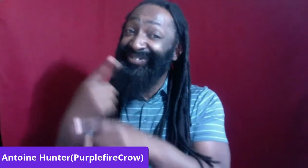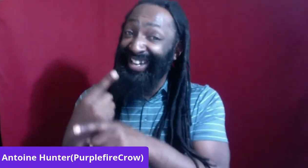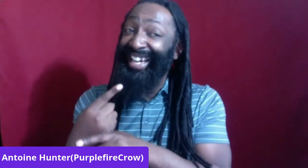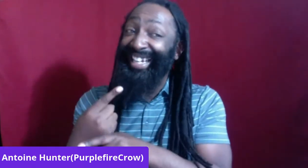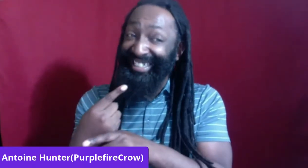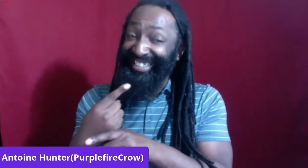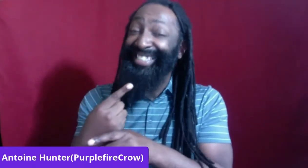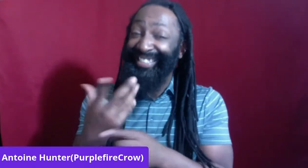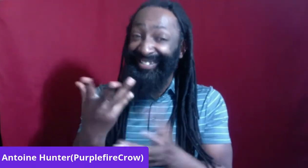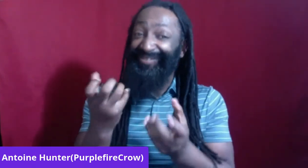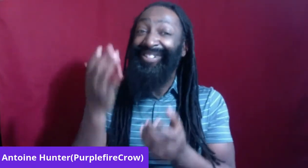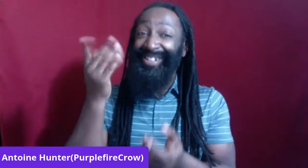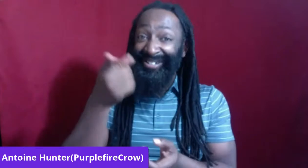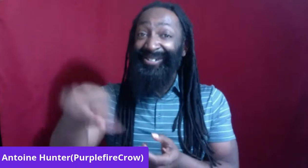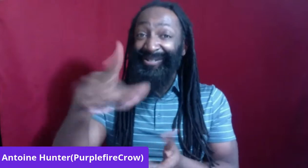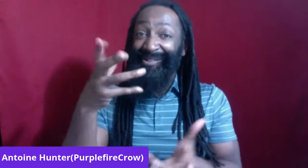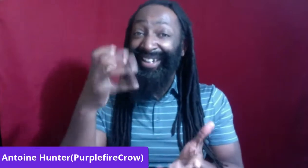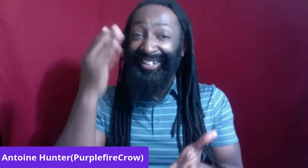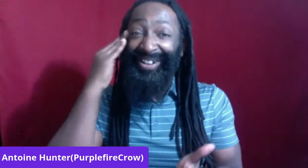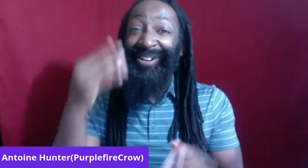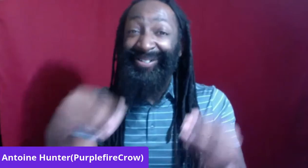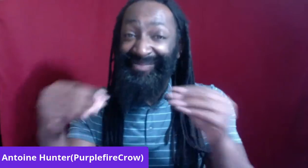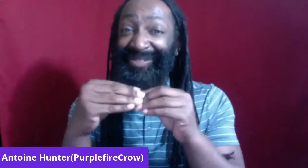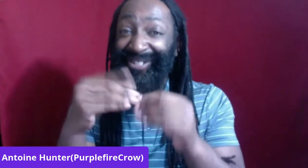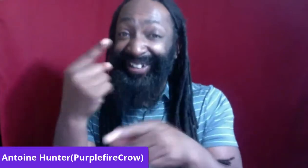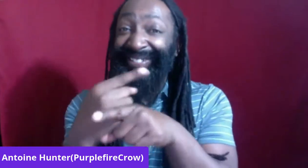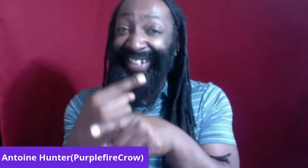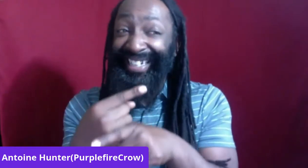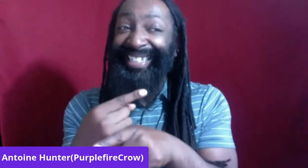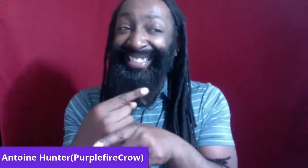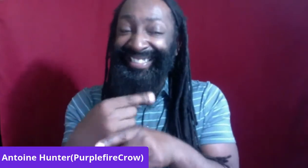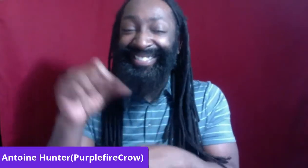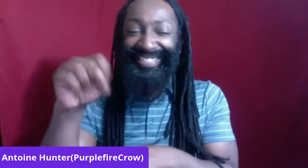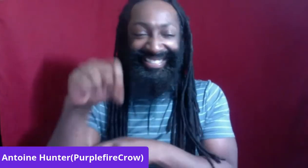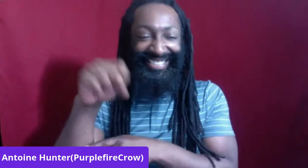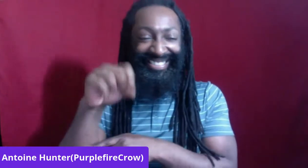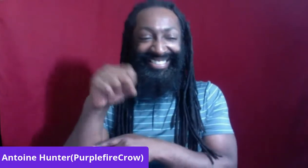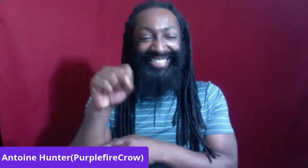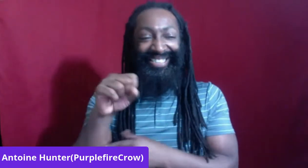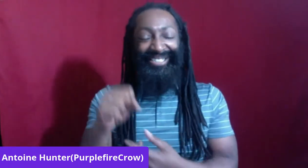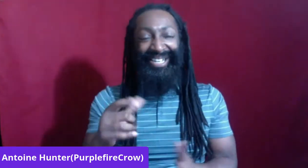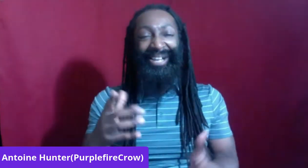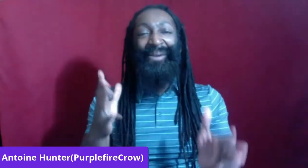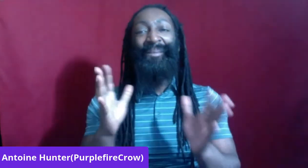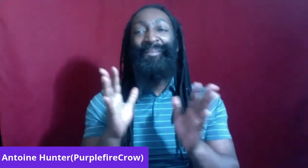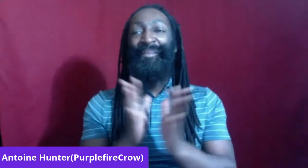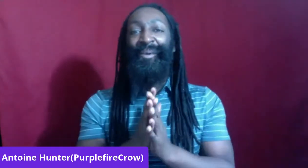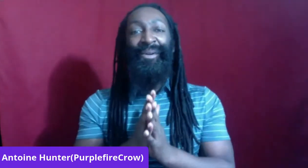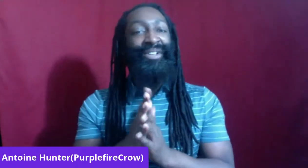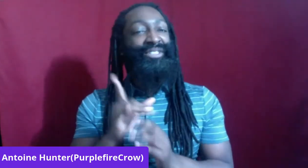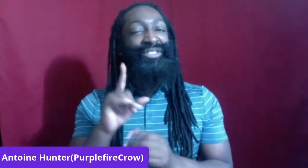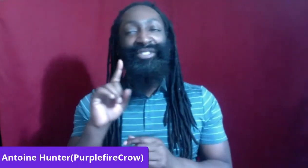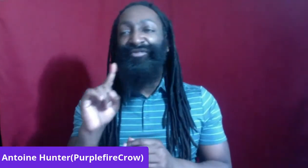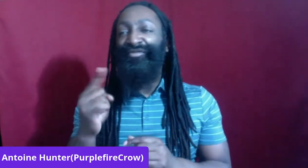Orkid again for more discussion in a little bit. I know some of you want to know more details right now, but hold on a moment.